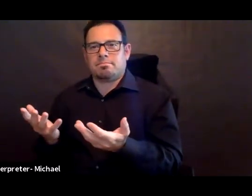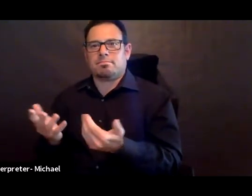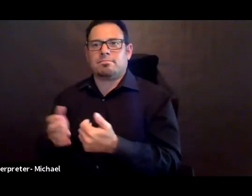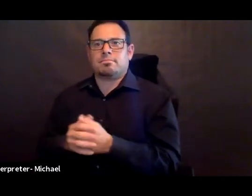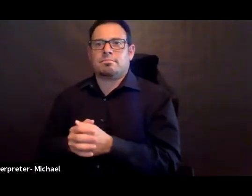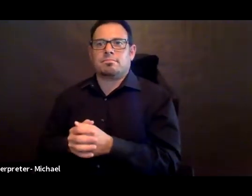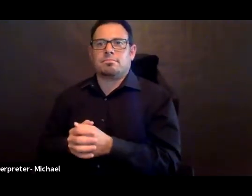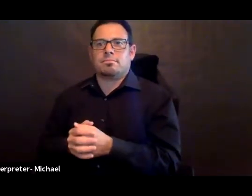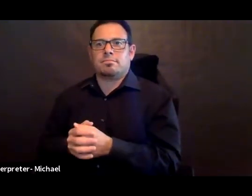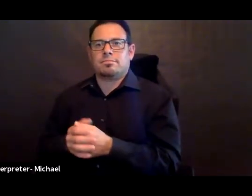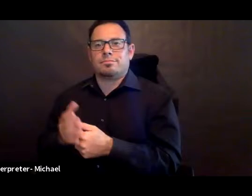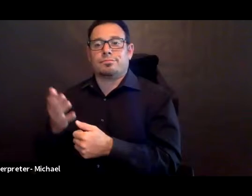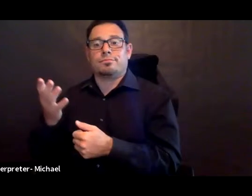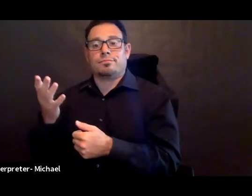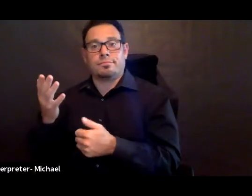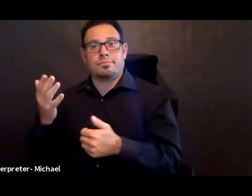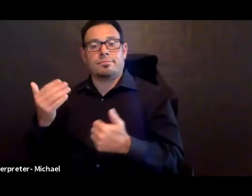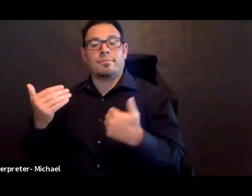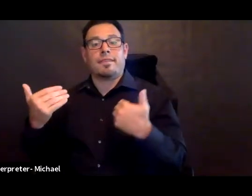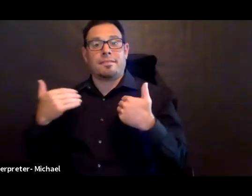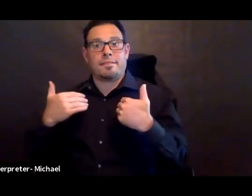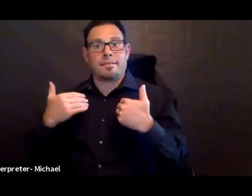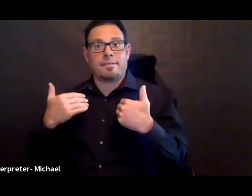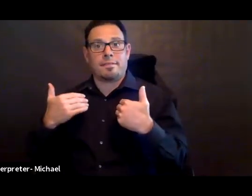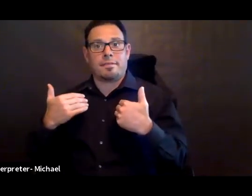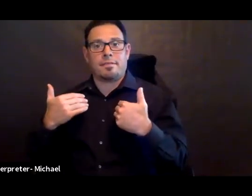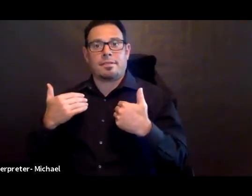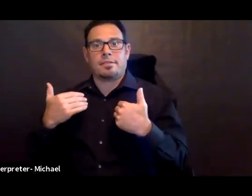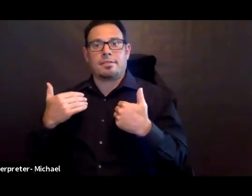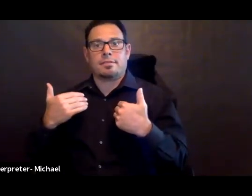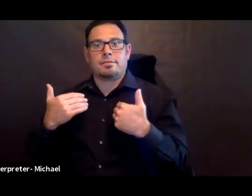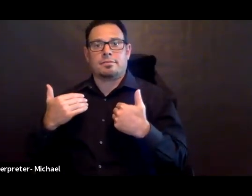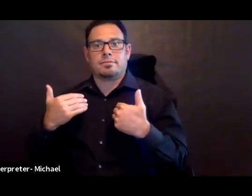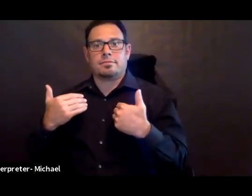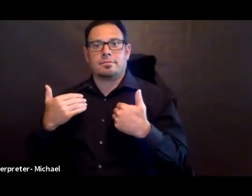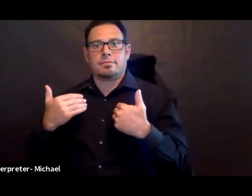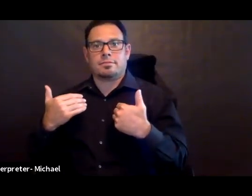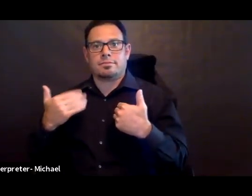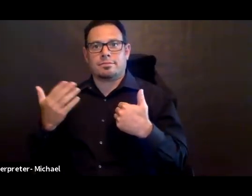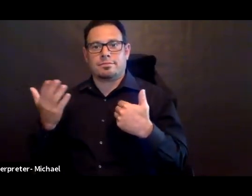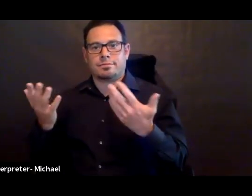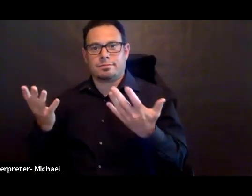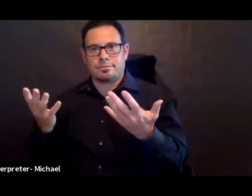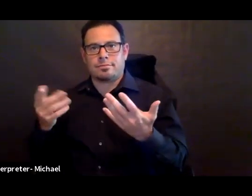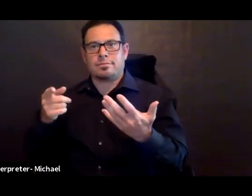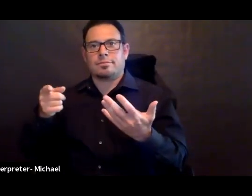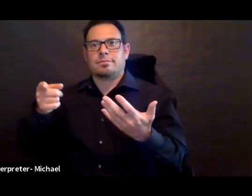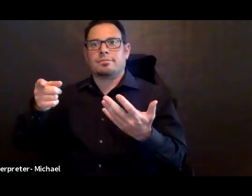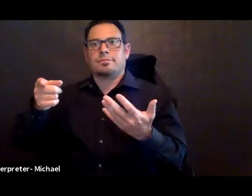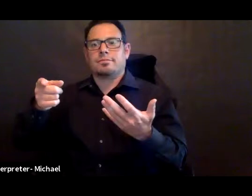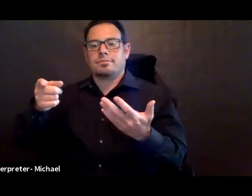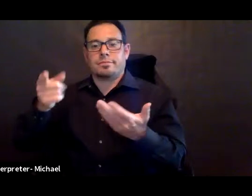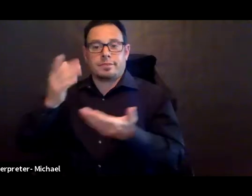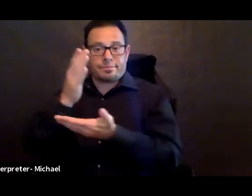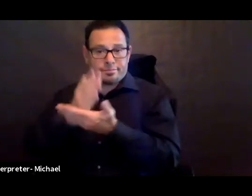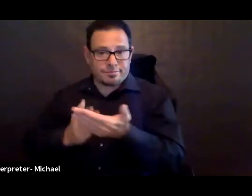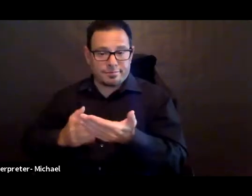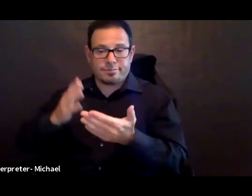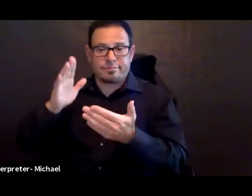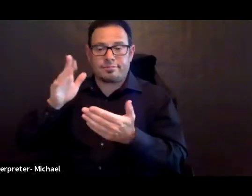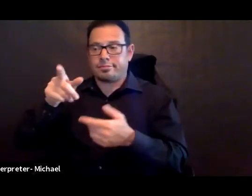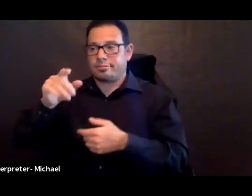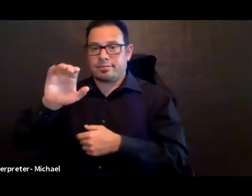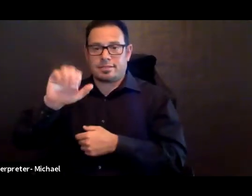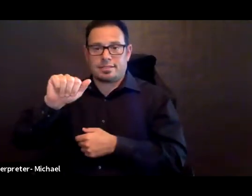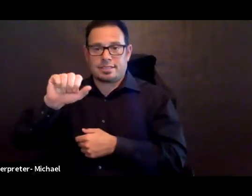present on the specimens that we receive to be able to successfully do sequencing. So we get